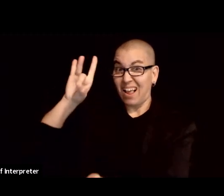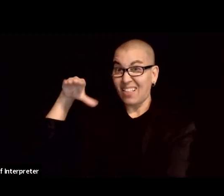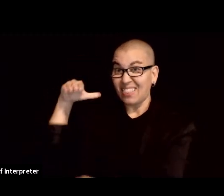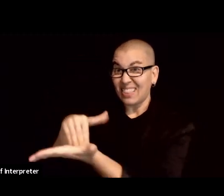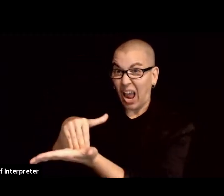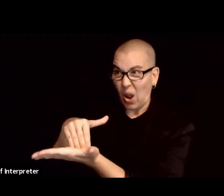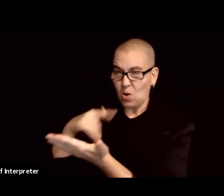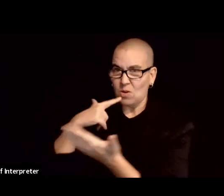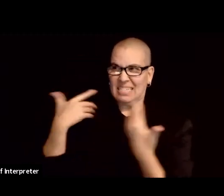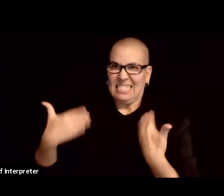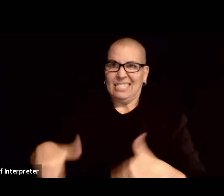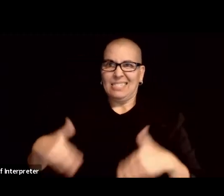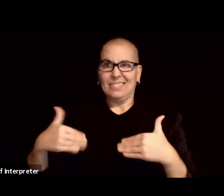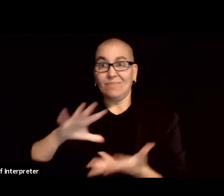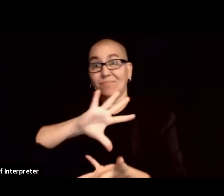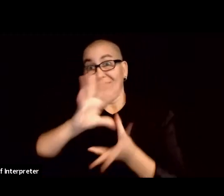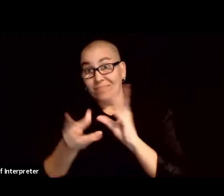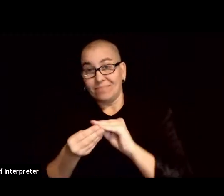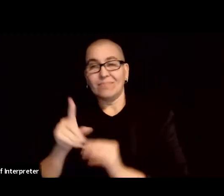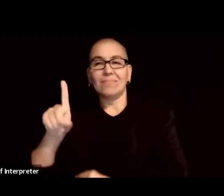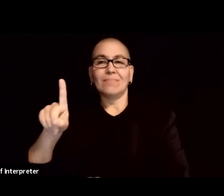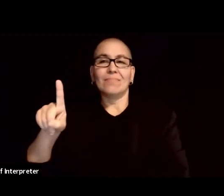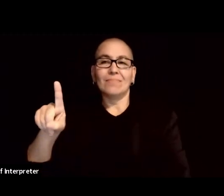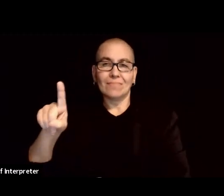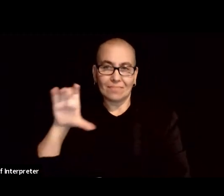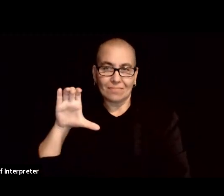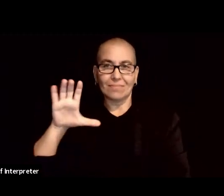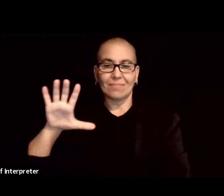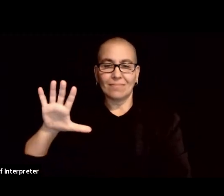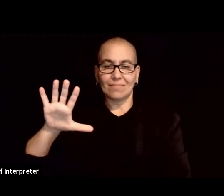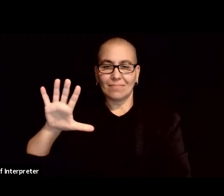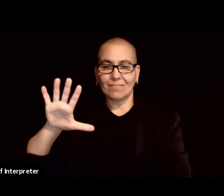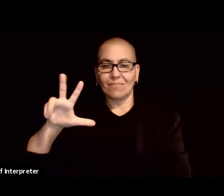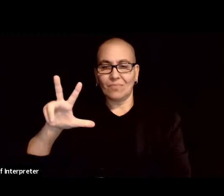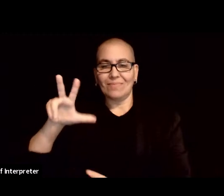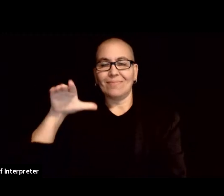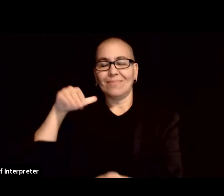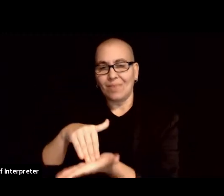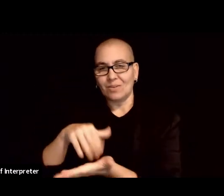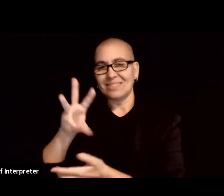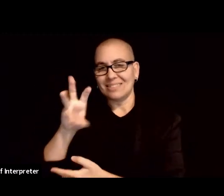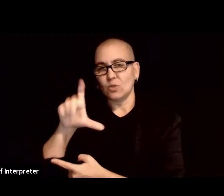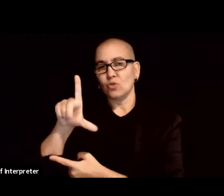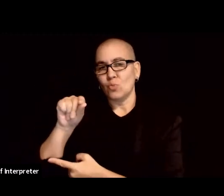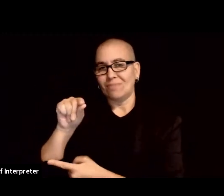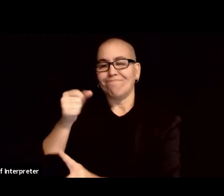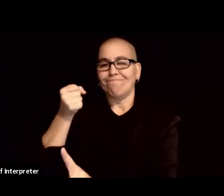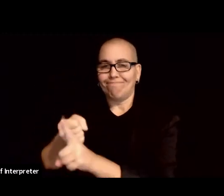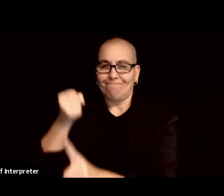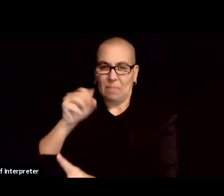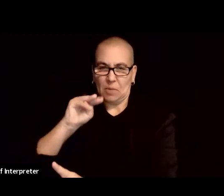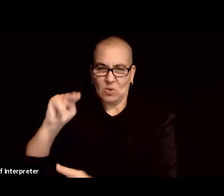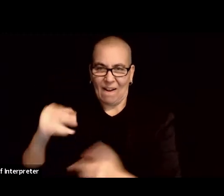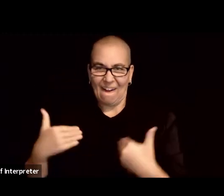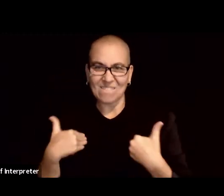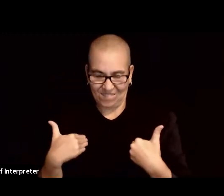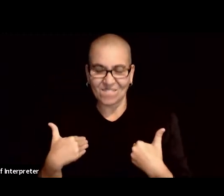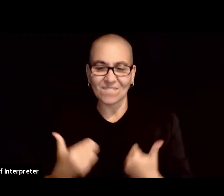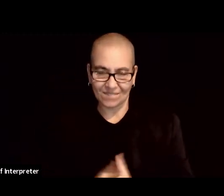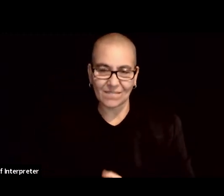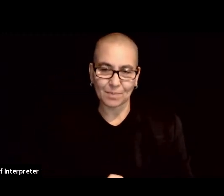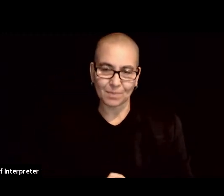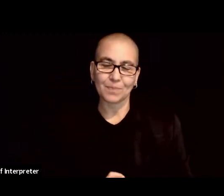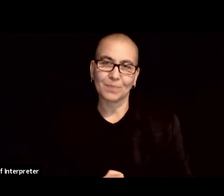153,620 laboratory confirmed cases in Minnesota since the beginning of the pandemic. And since our last call Friday,